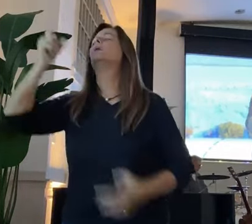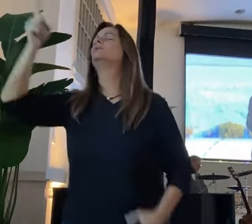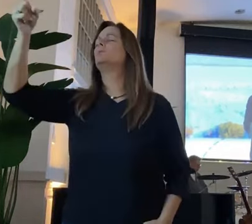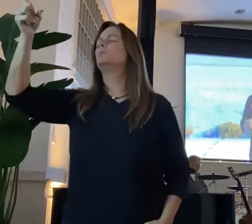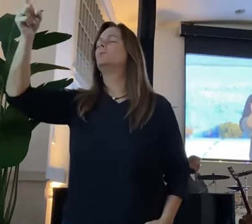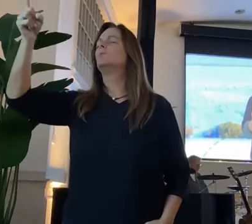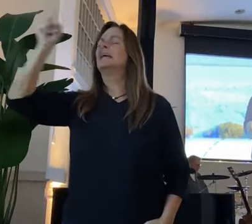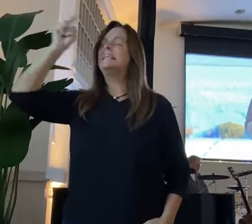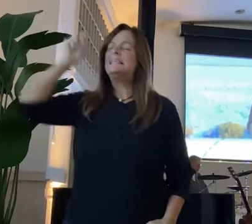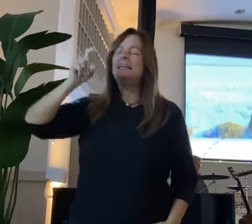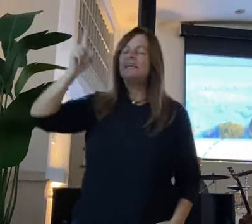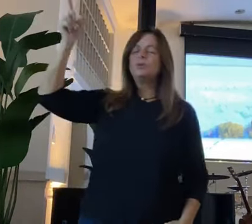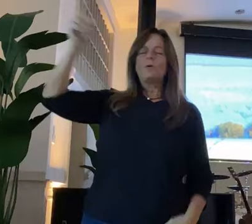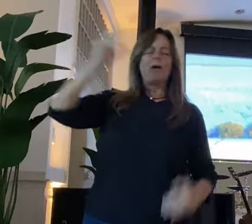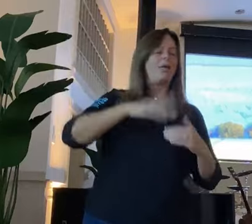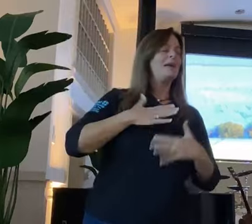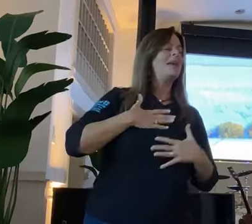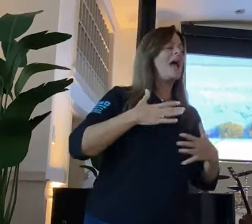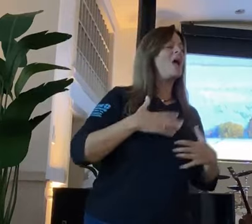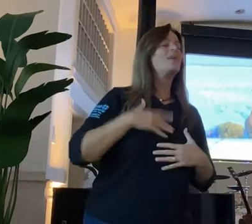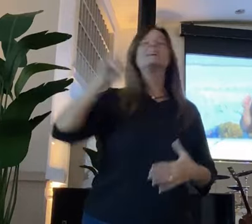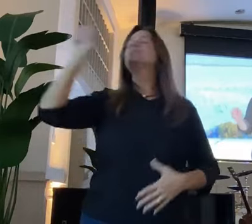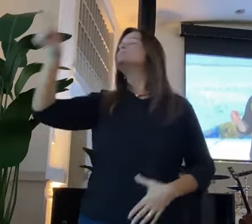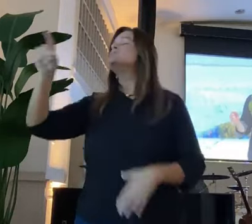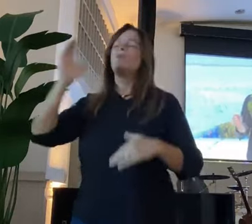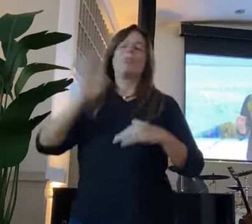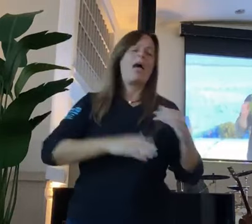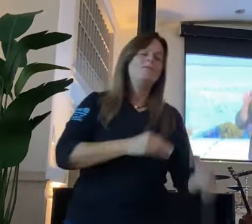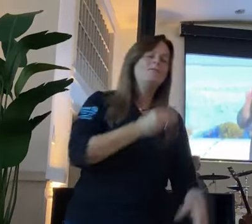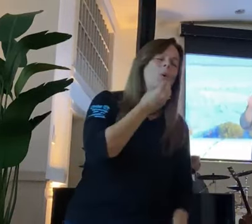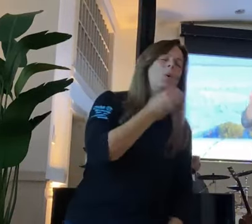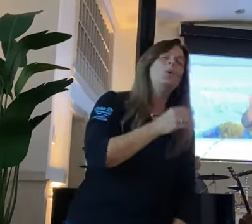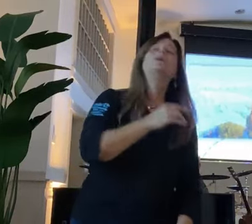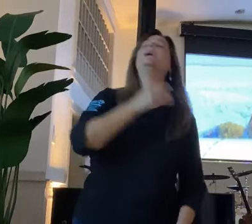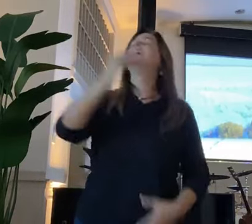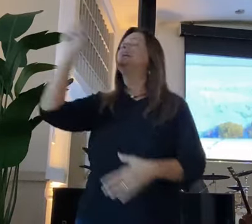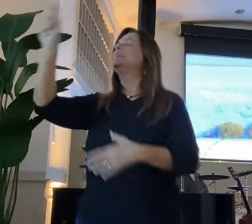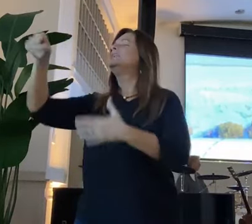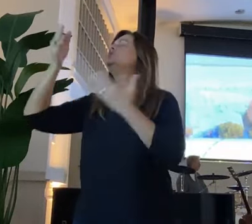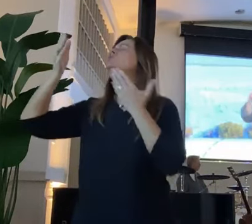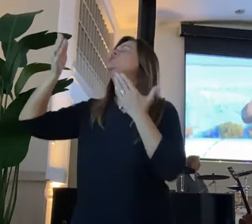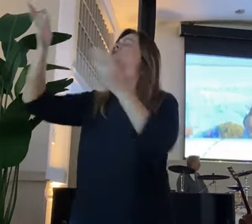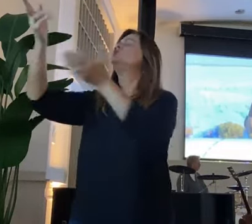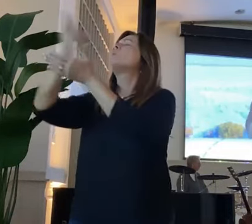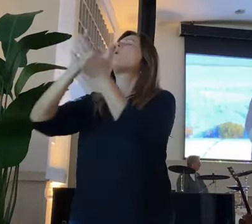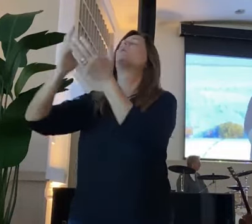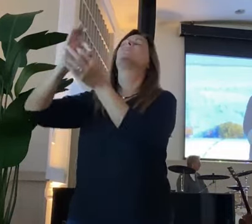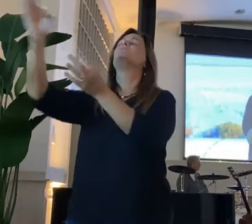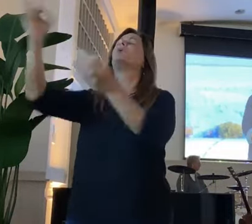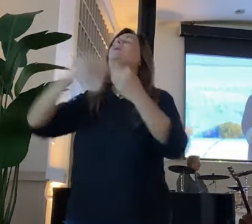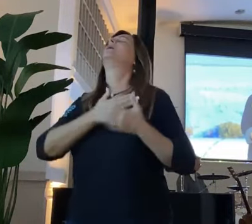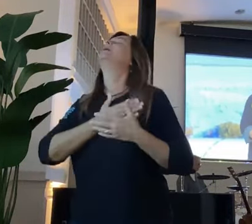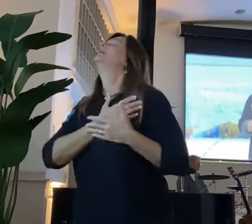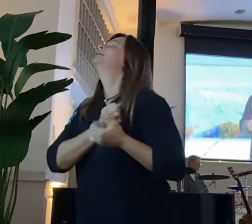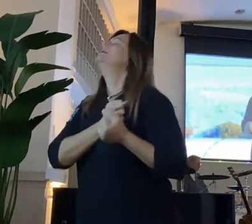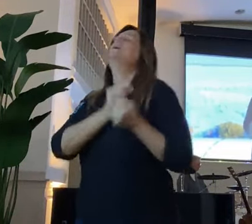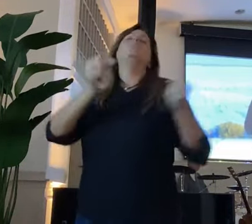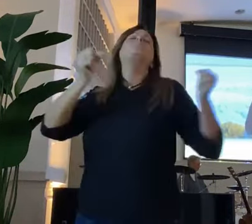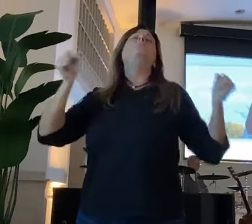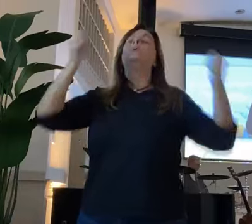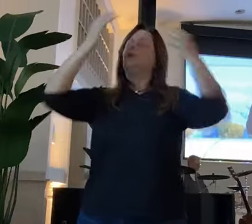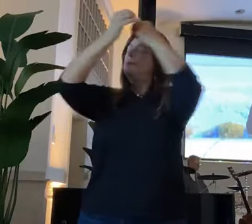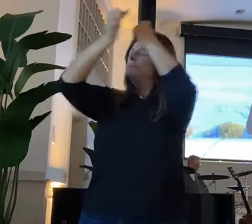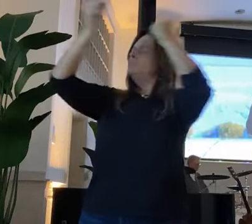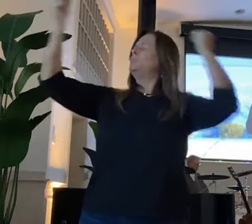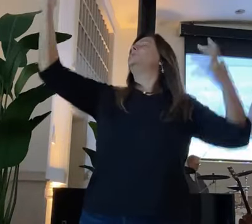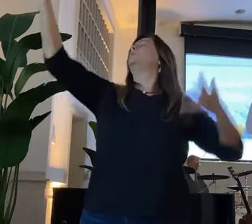need You more than the air we breathe. We need You more than the food we're going to eat later today. We need You this week. We need You in this moment. And so we